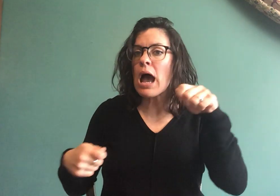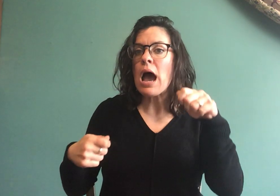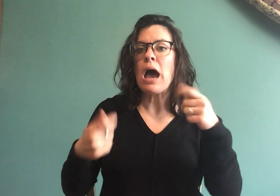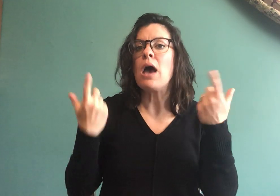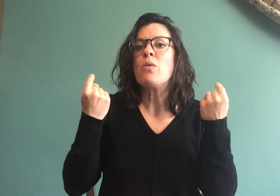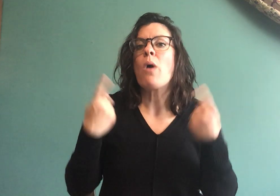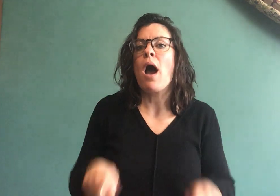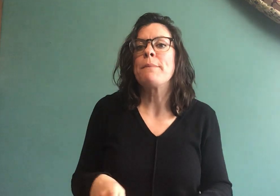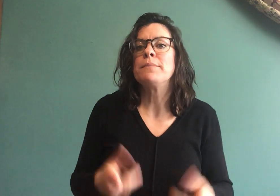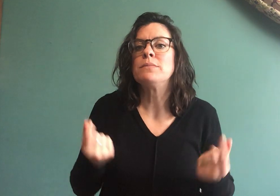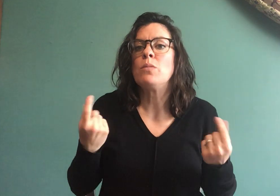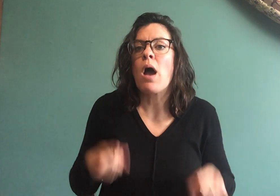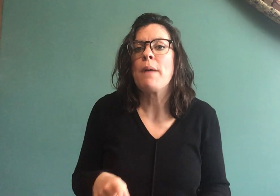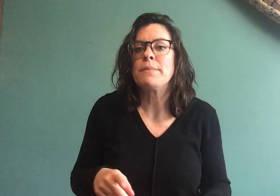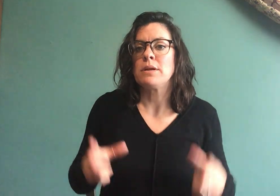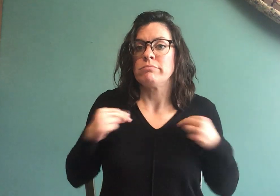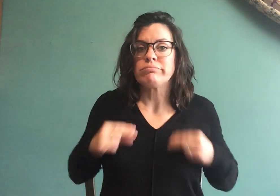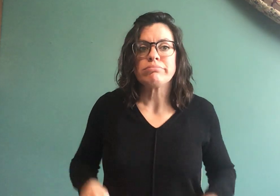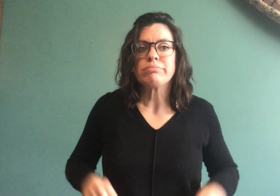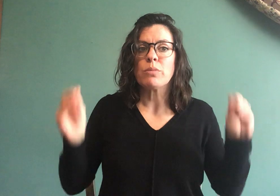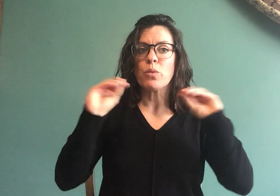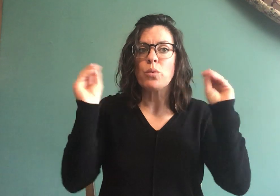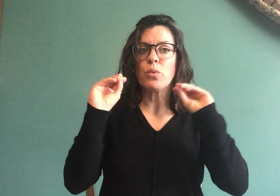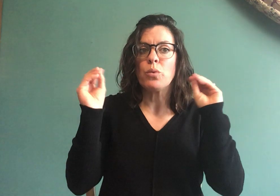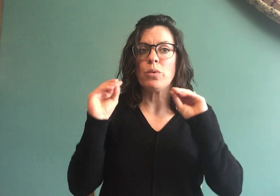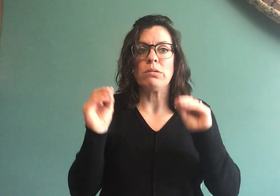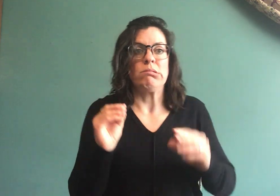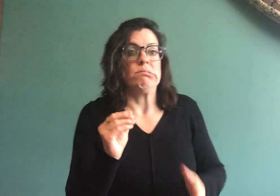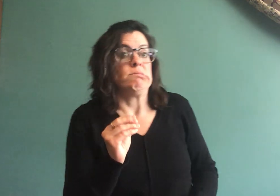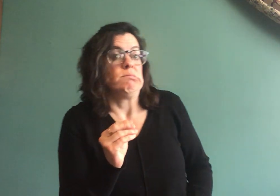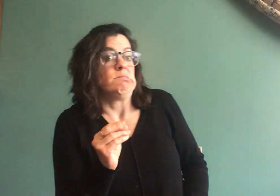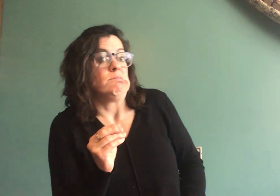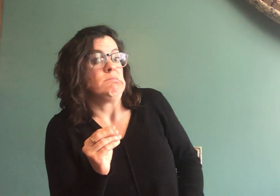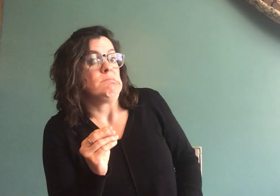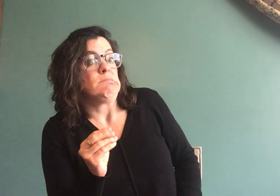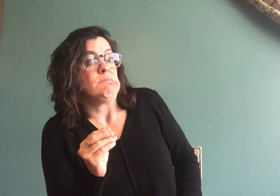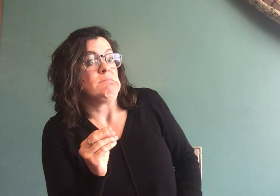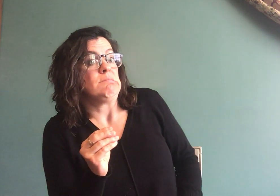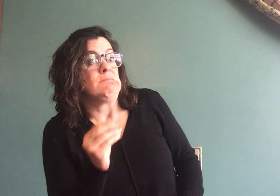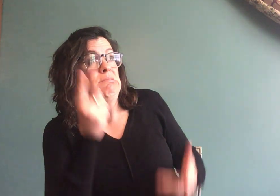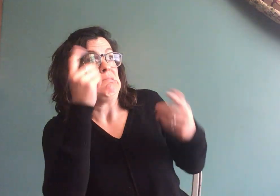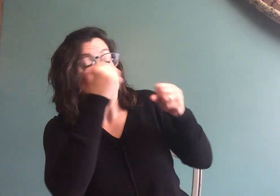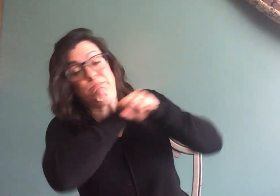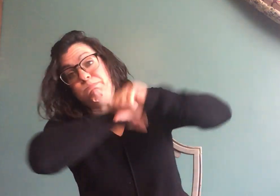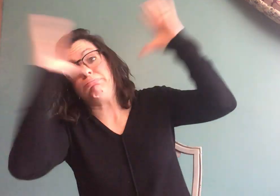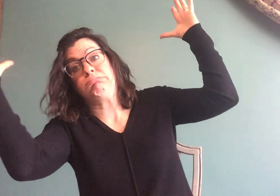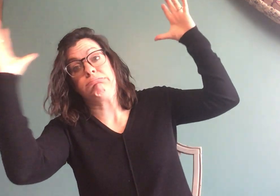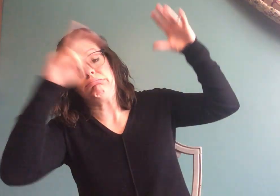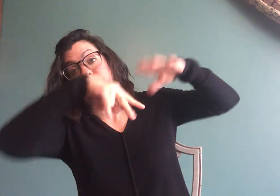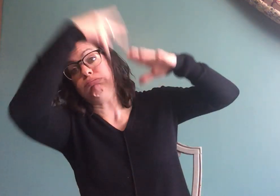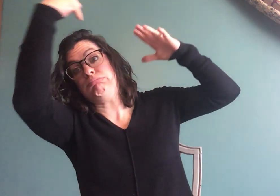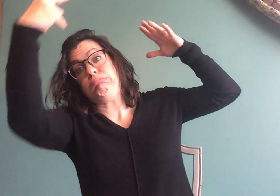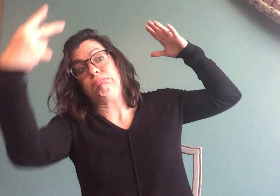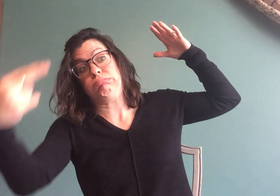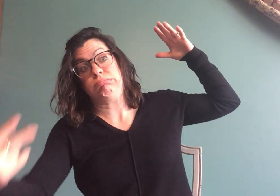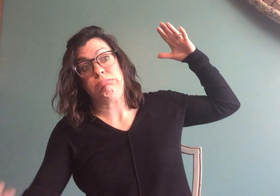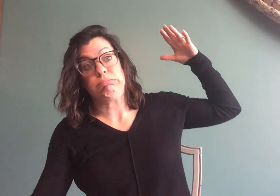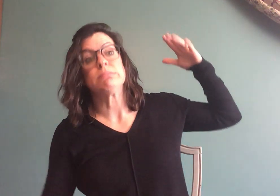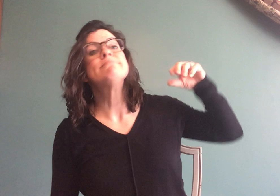He got blown away. He got tossed to the ground. What do you think happens when you fall 22 feet, Malachi?